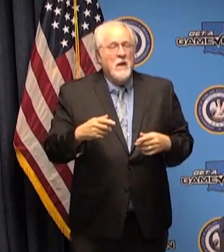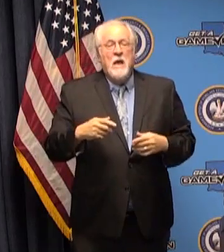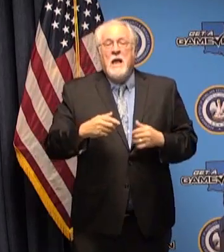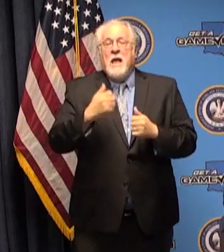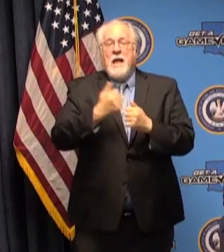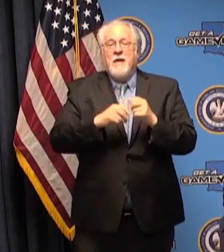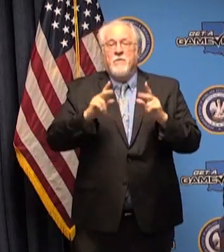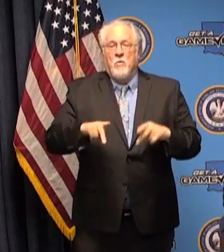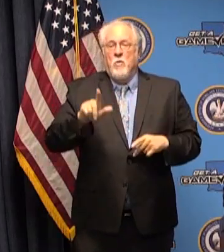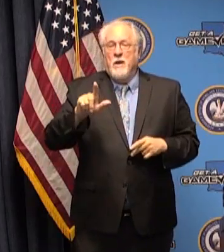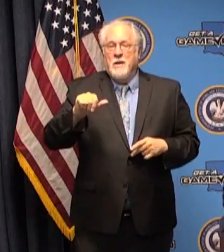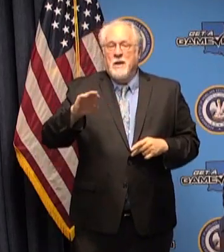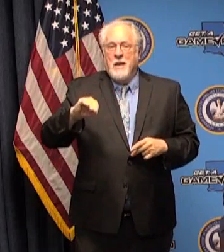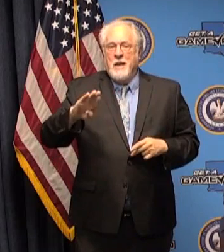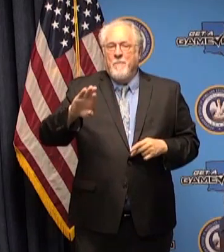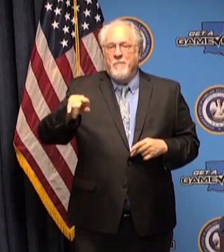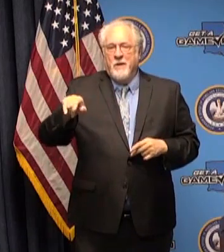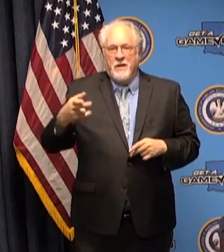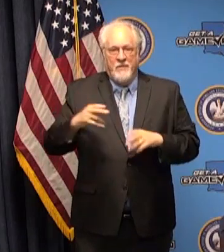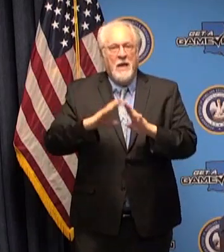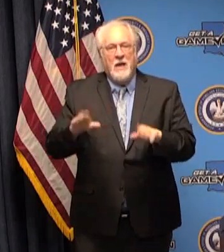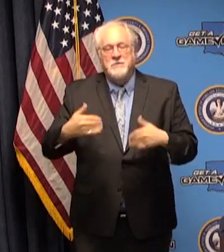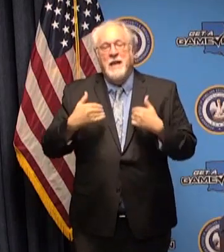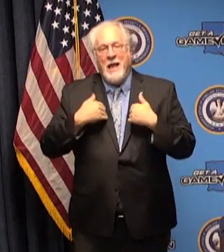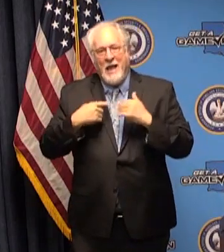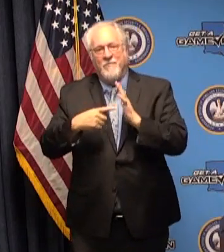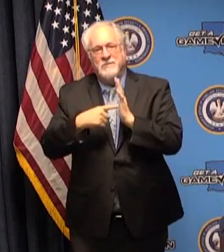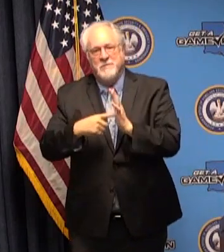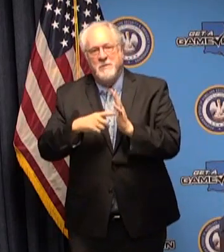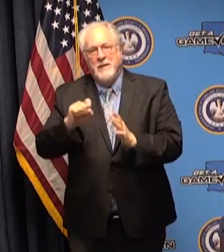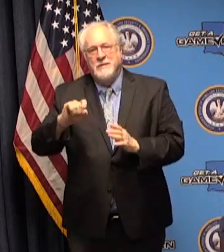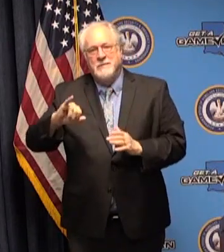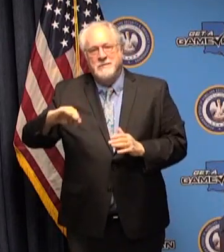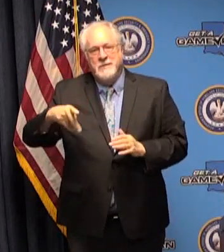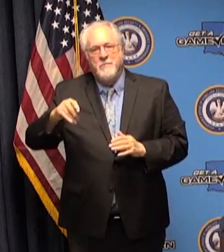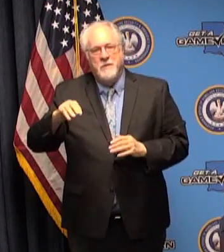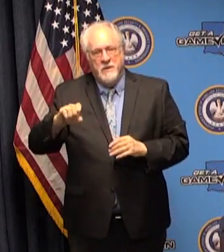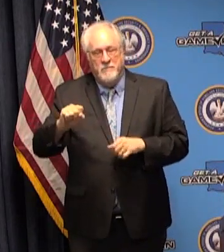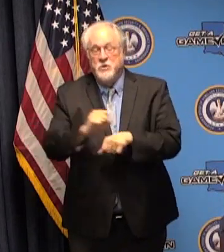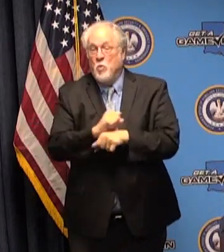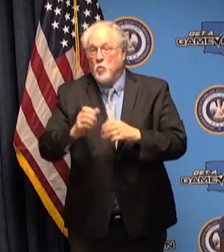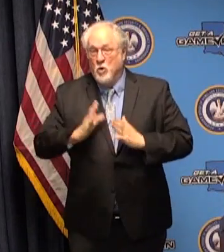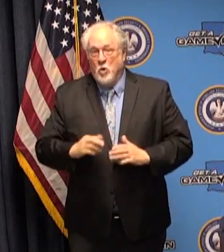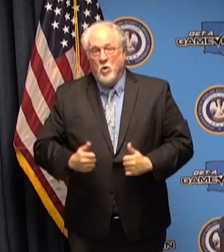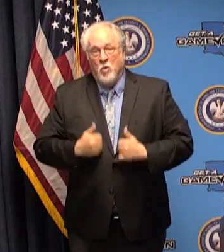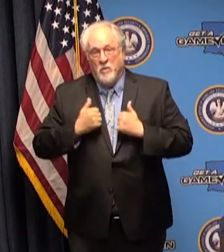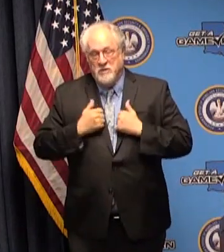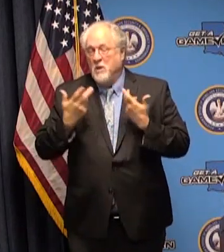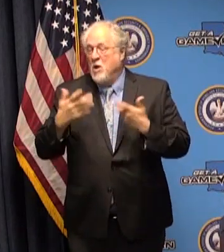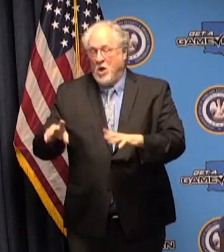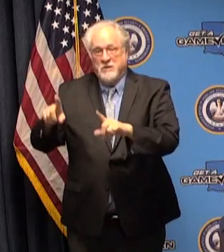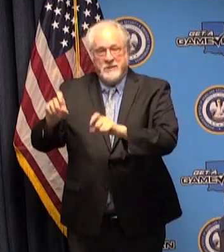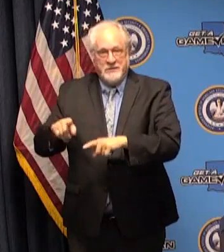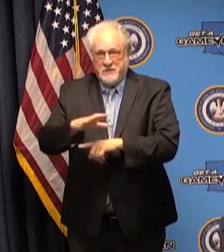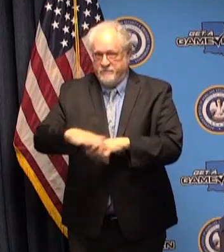Well, everyone at Lambeth House who's been symptomatic, whether they are a worker or a resident, has been